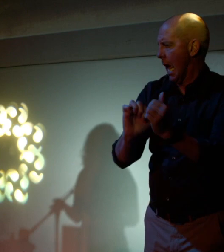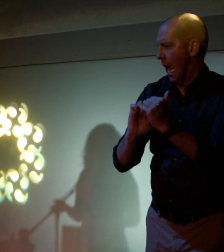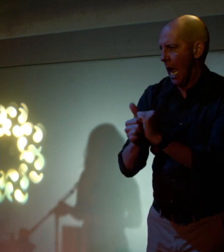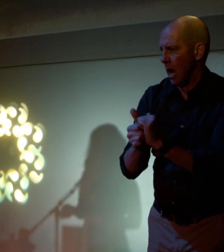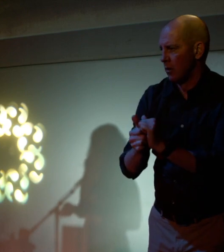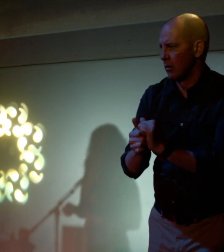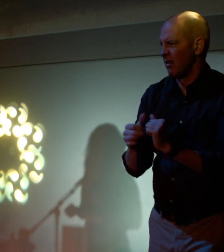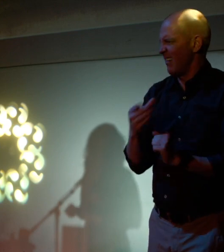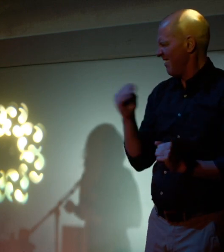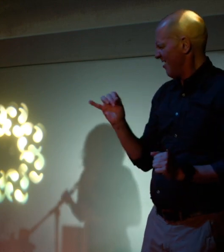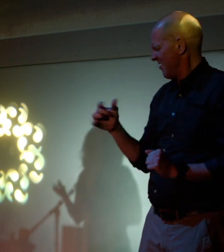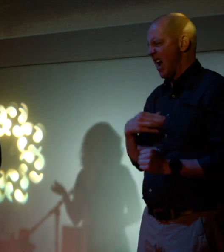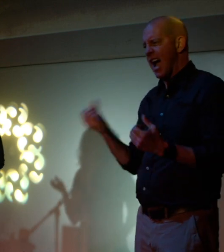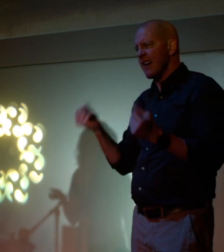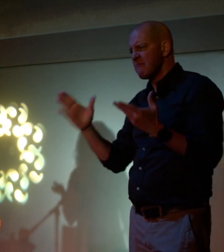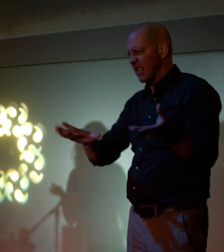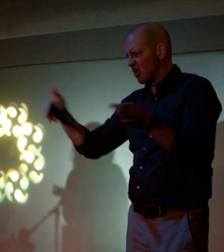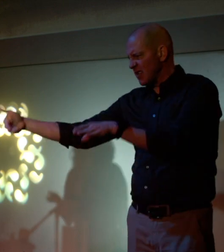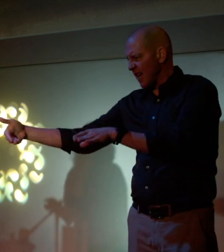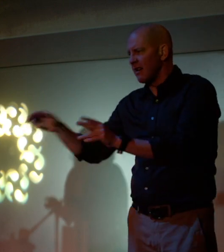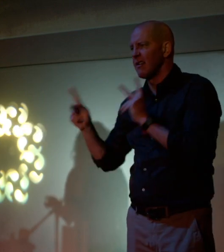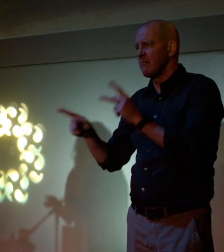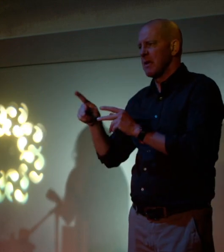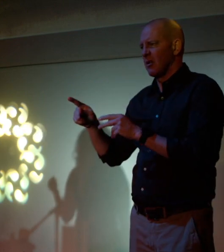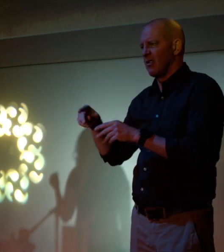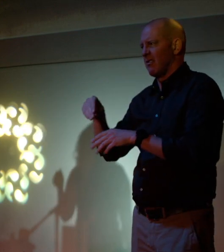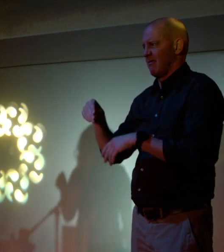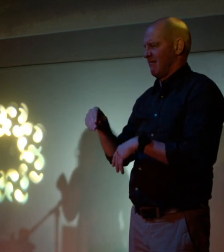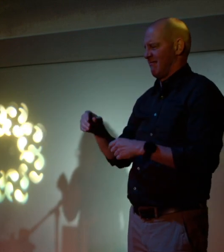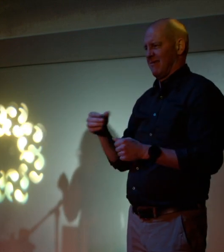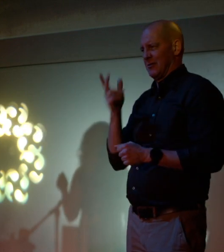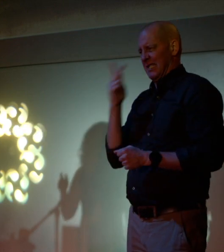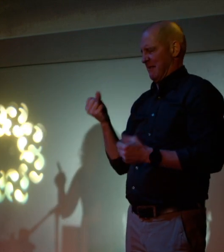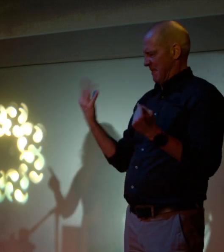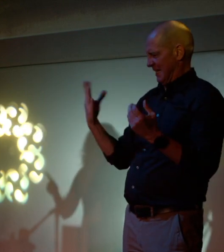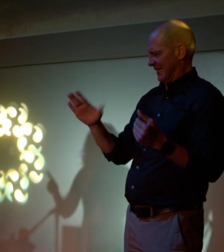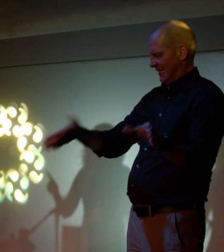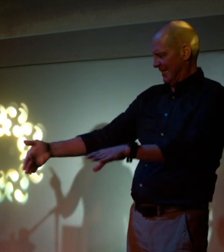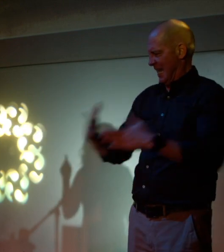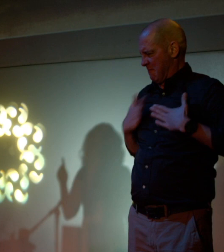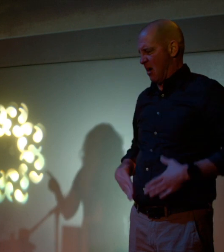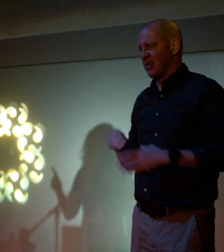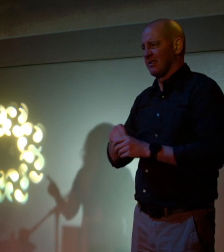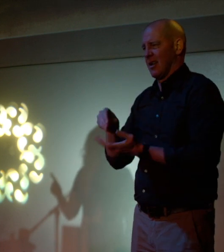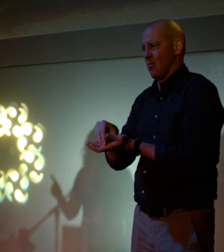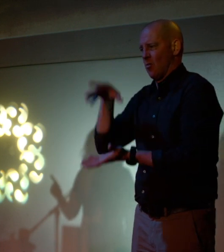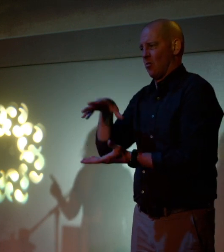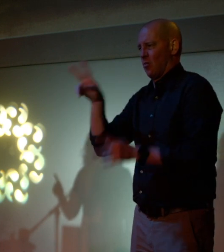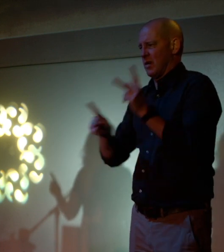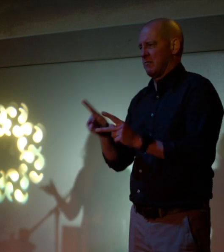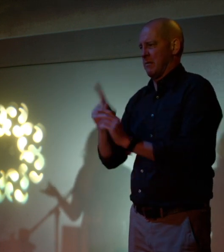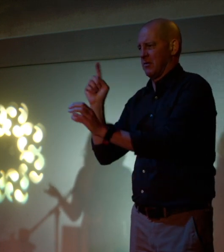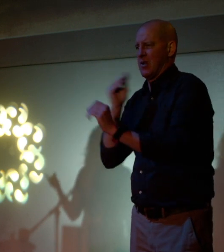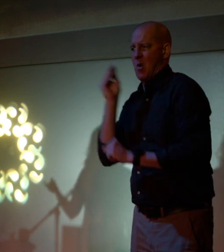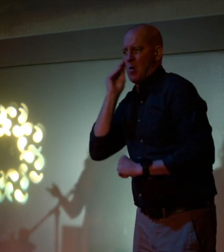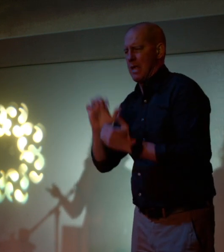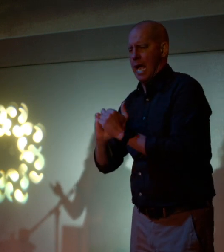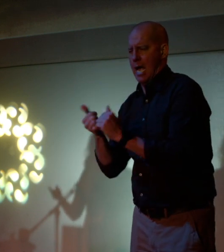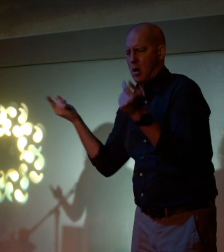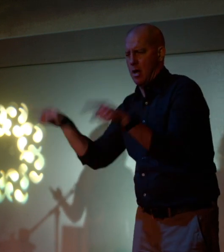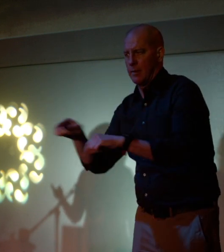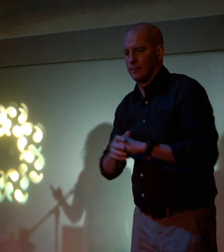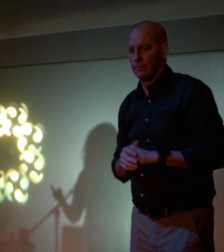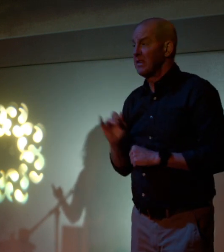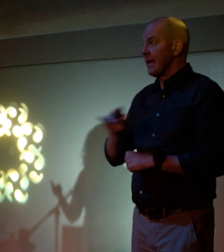of them dead and kicking around in Europe in rich people's extra closets? If it's a natural creature, why haven't we seen